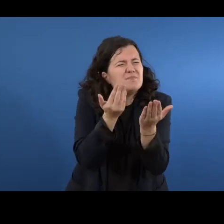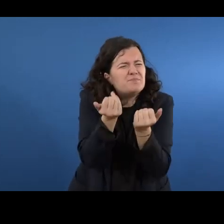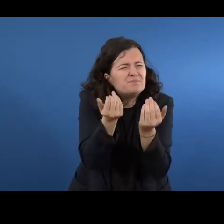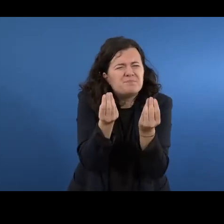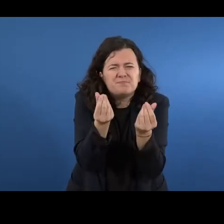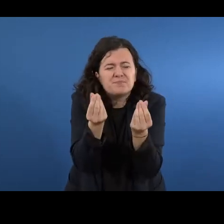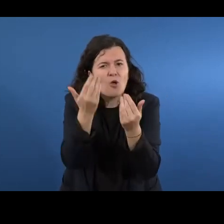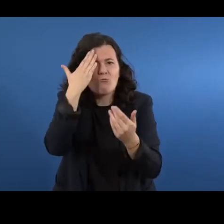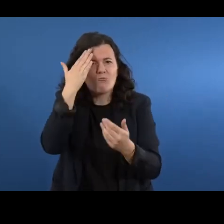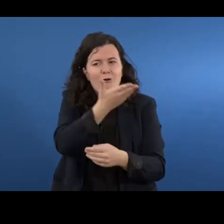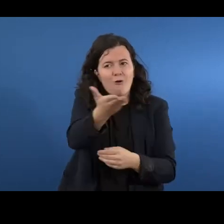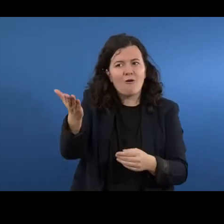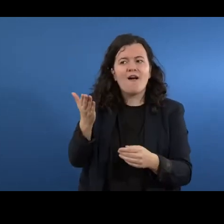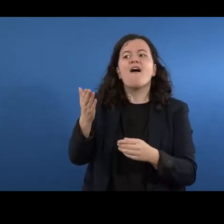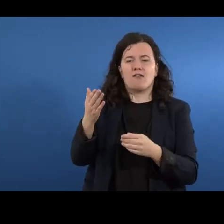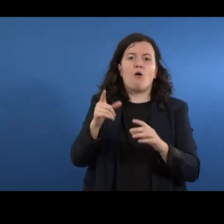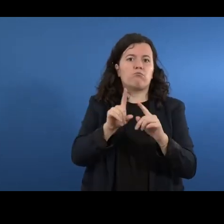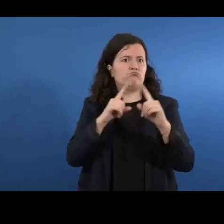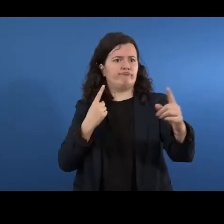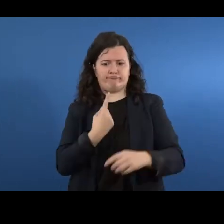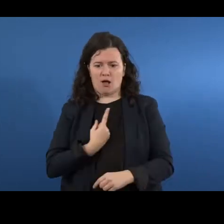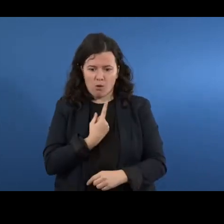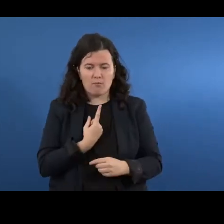when working distantly, for example.